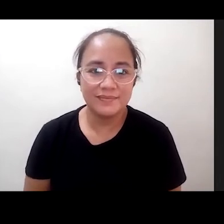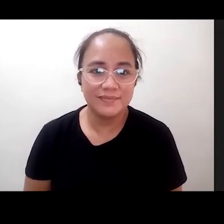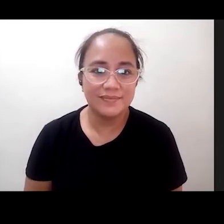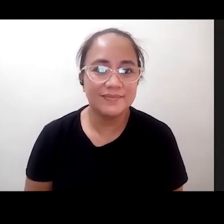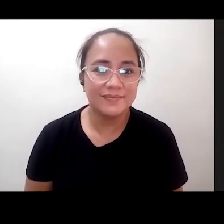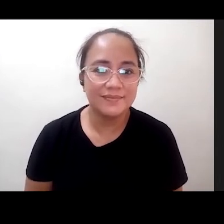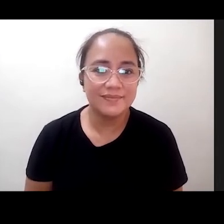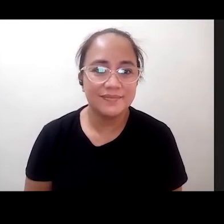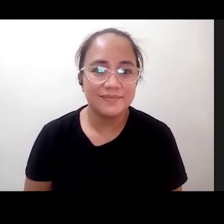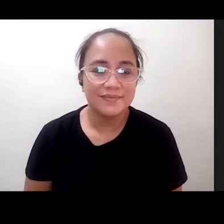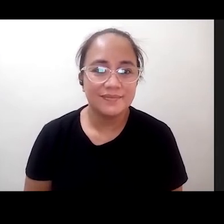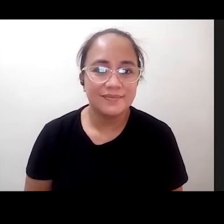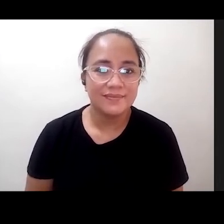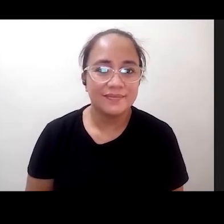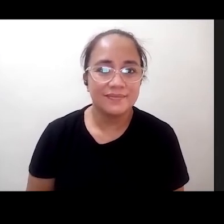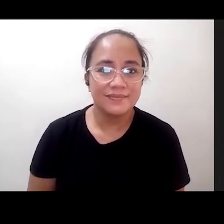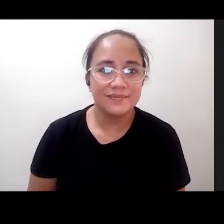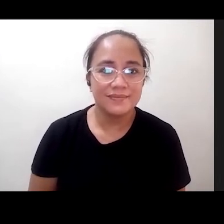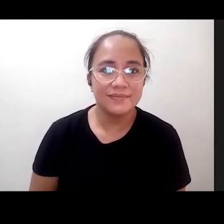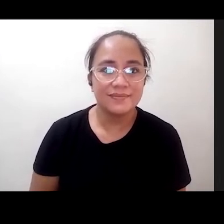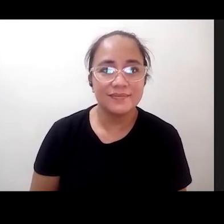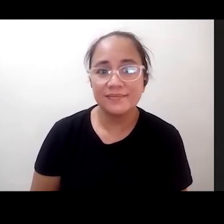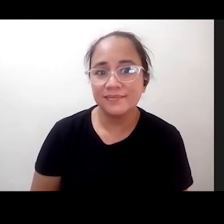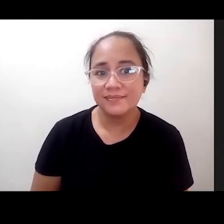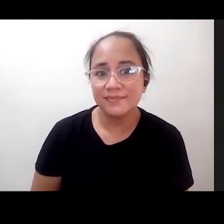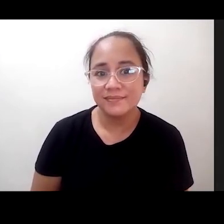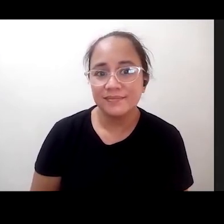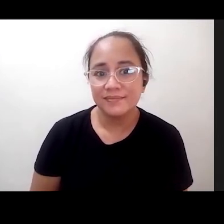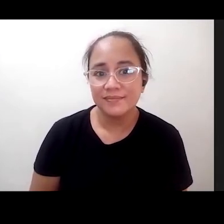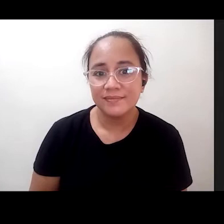Jasmine, Phoebes, what do you think? Renz, anyone?